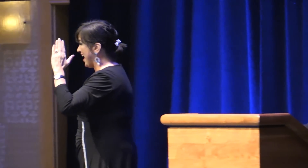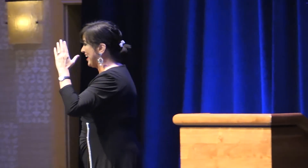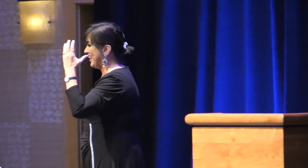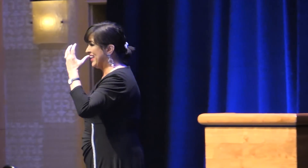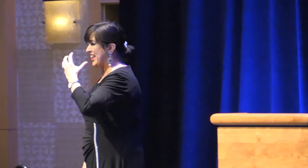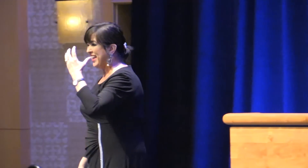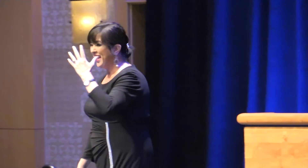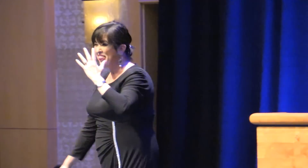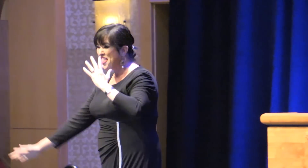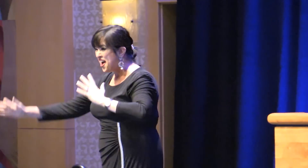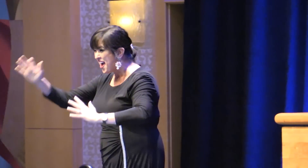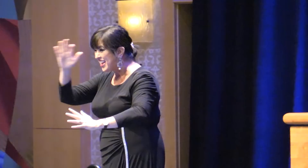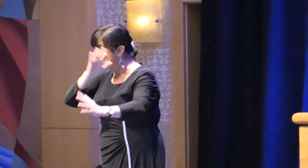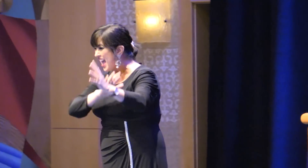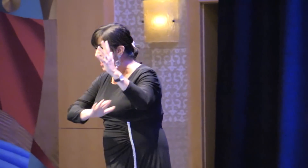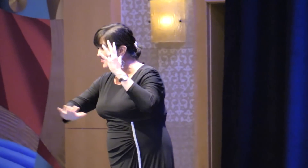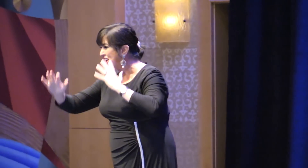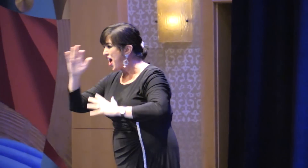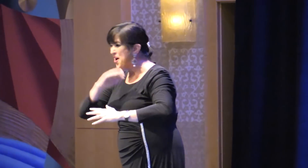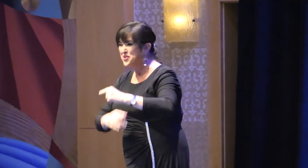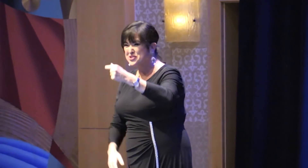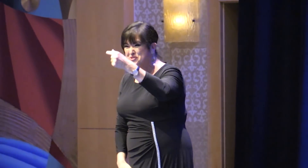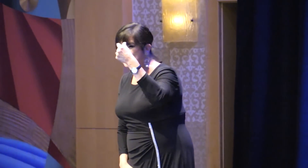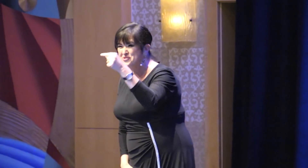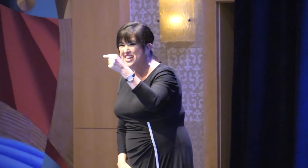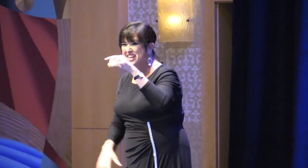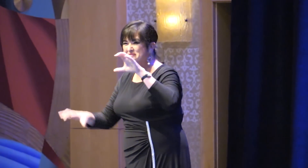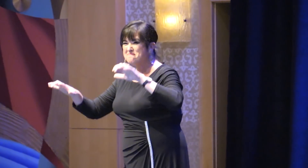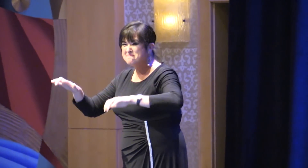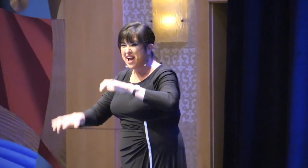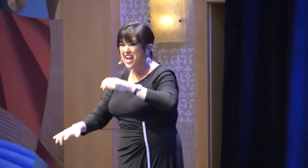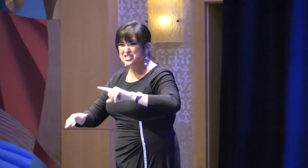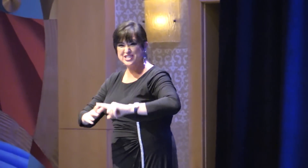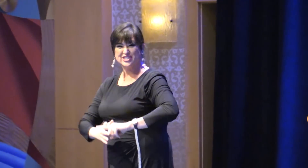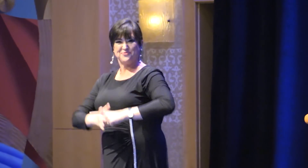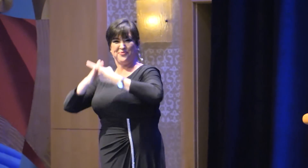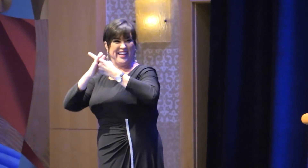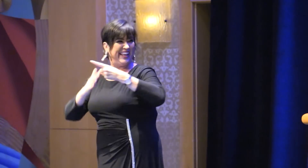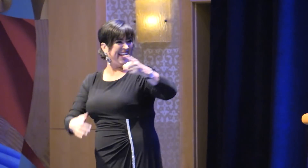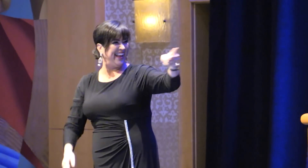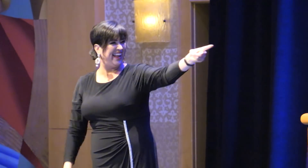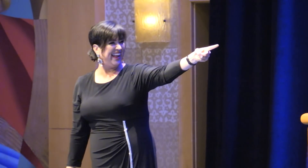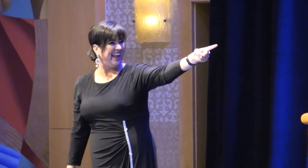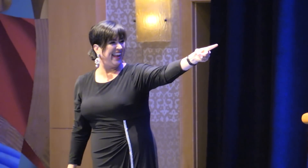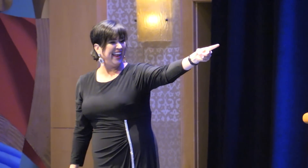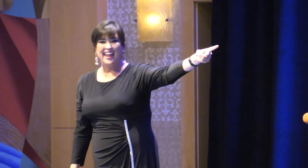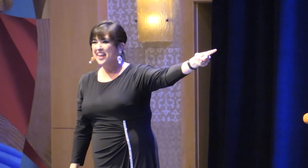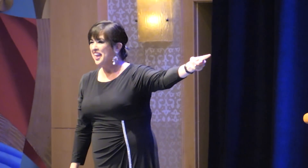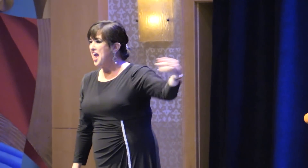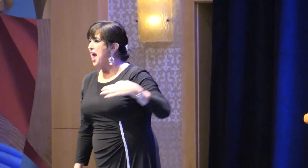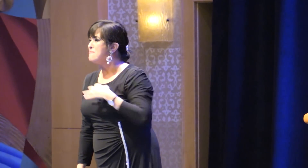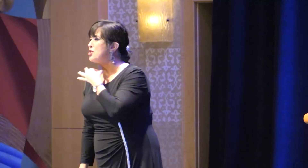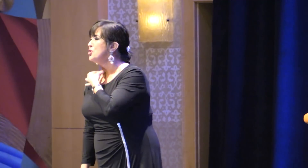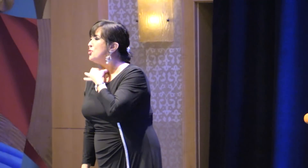Oh my. That really was a long time ago, wasn't it? Remember when we all had those green